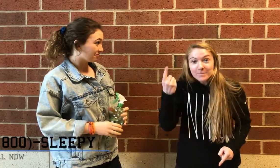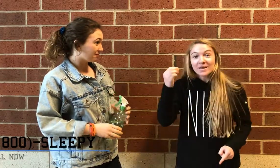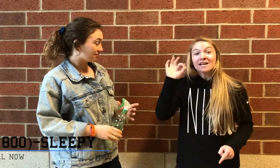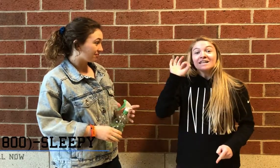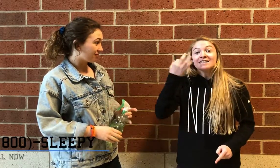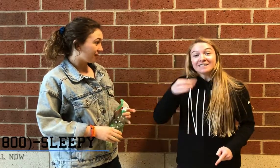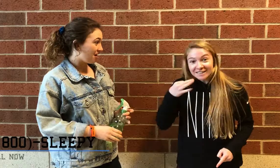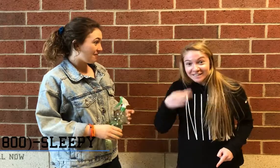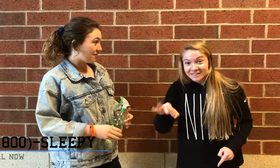only